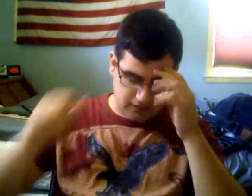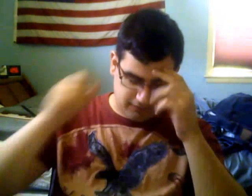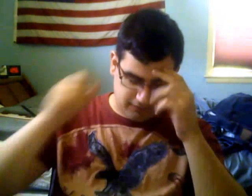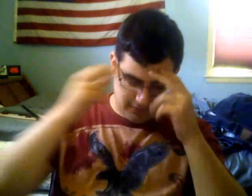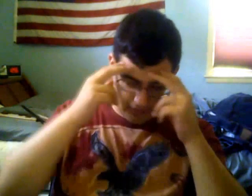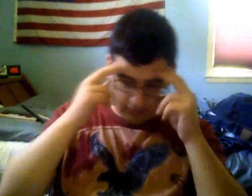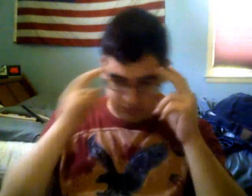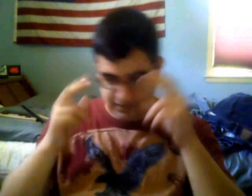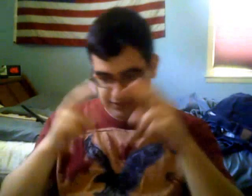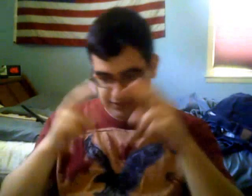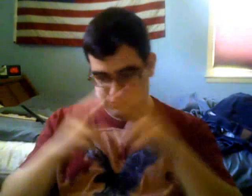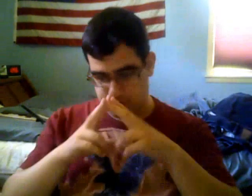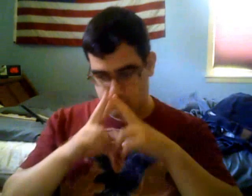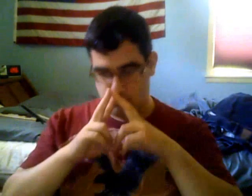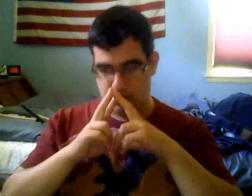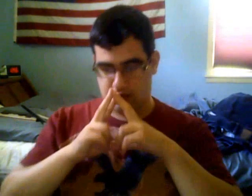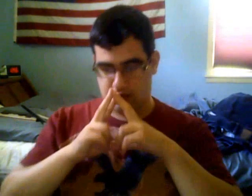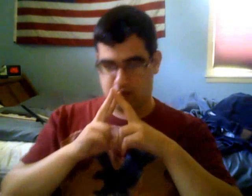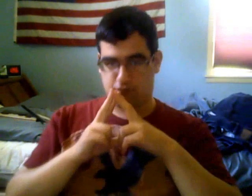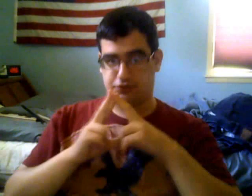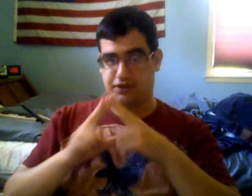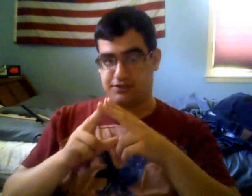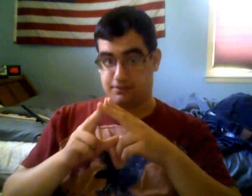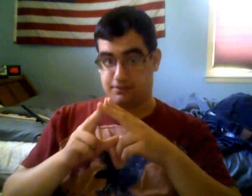It really all goes back to Richard Nixon.